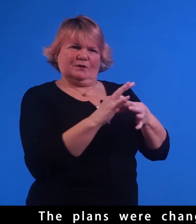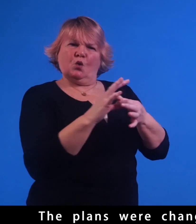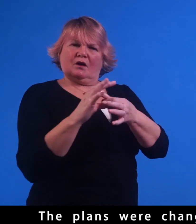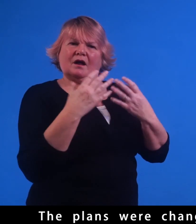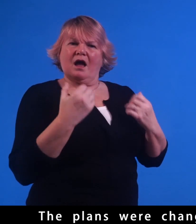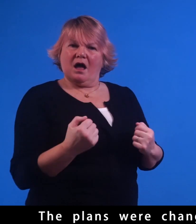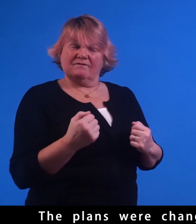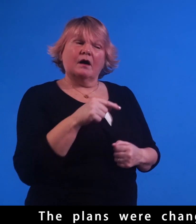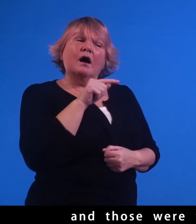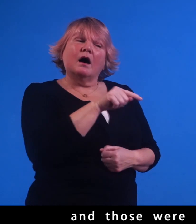union.